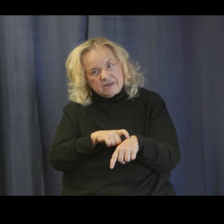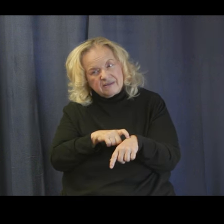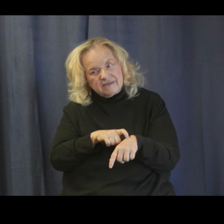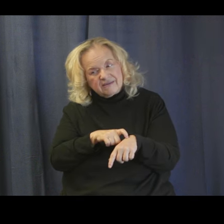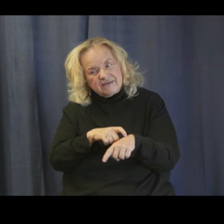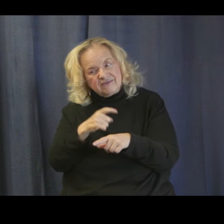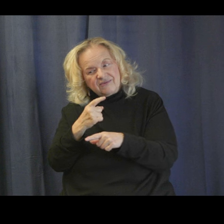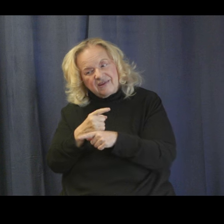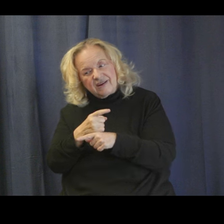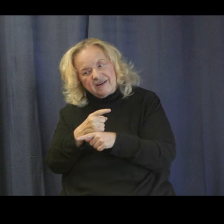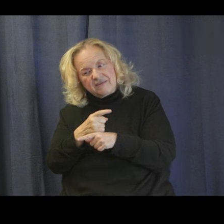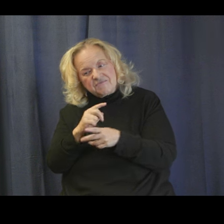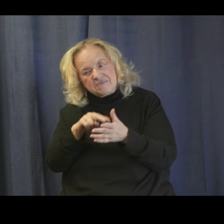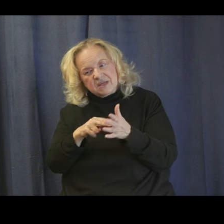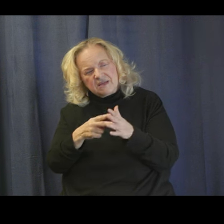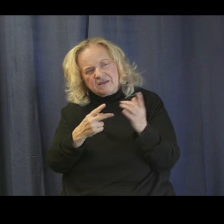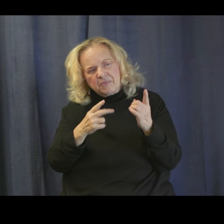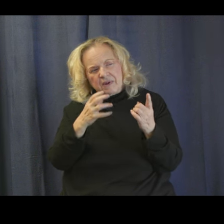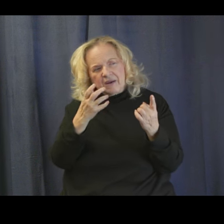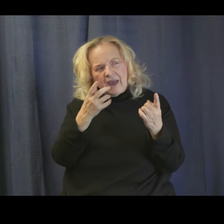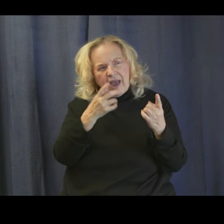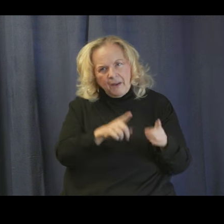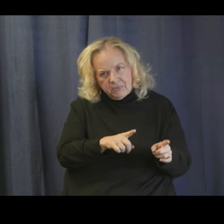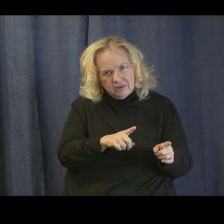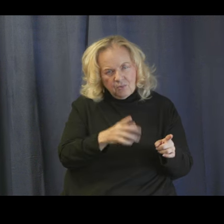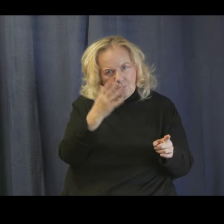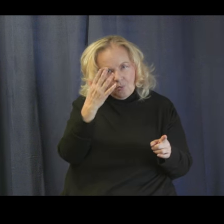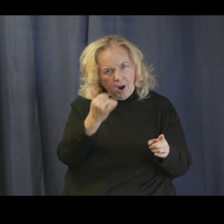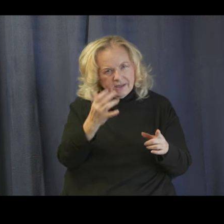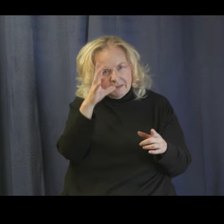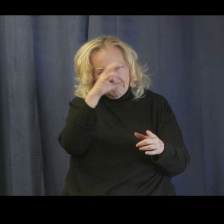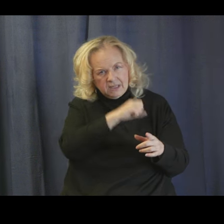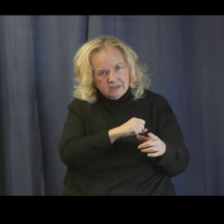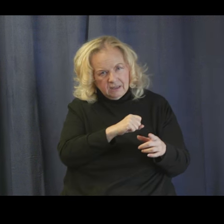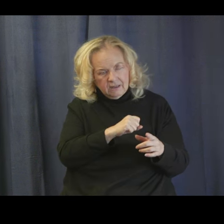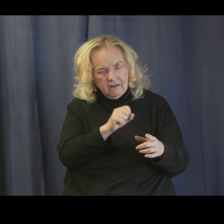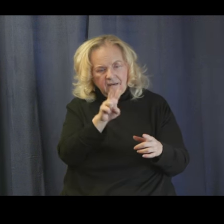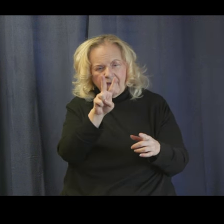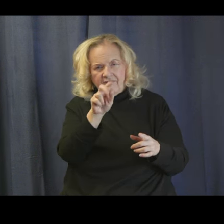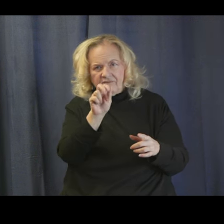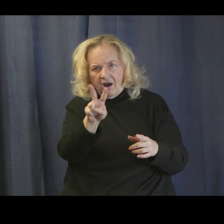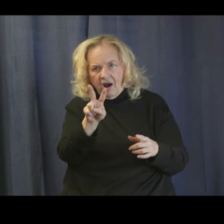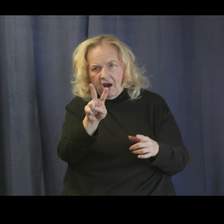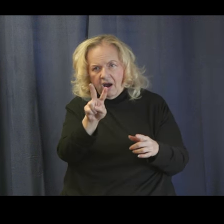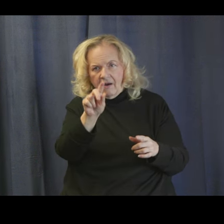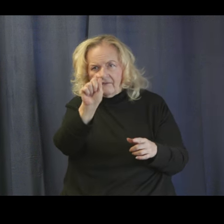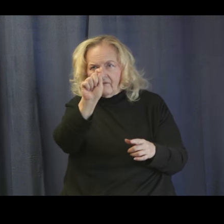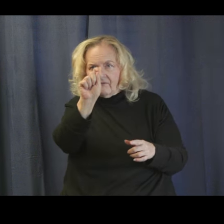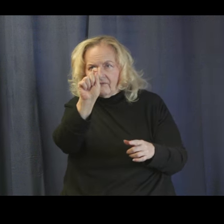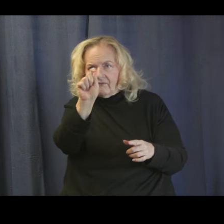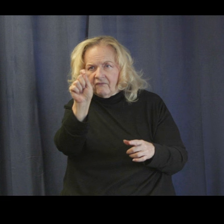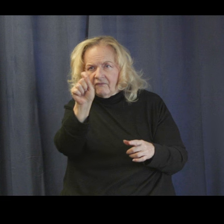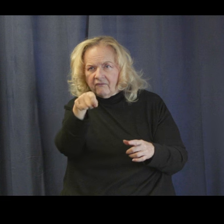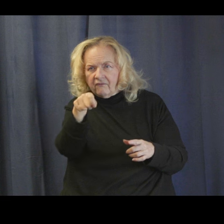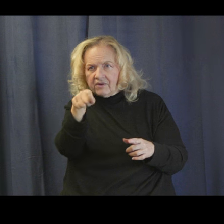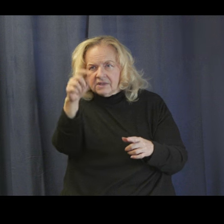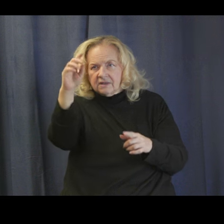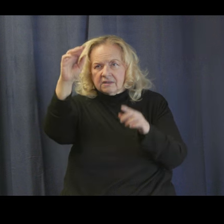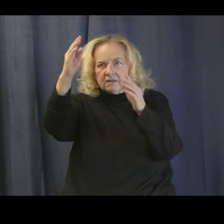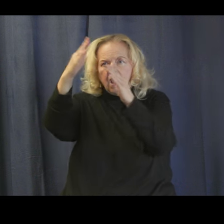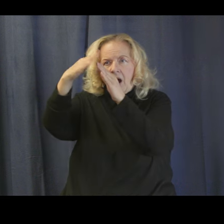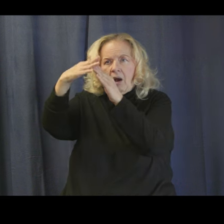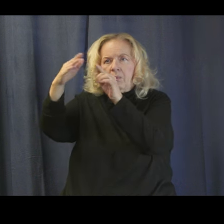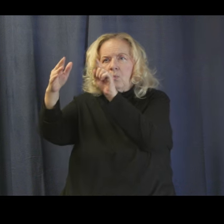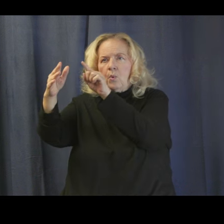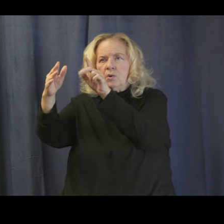correct again. So that means something's happened. Well, that letter Vav, what does it mean? What does the letter,